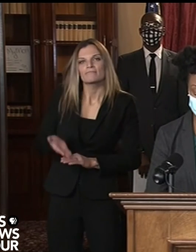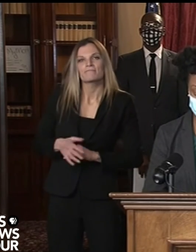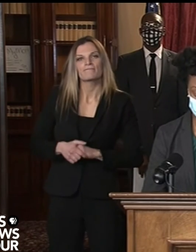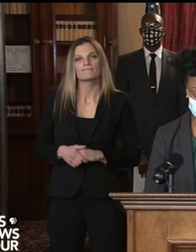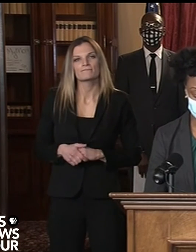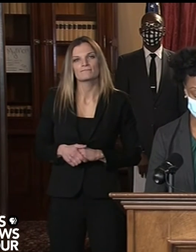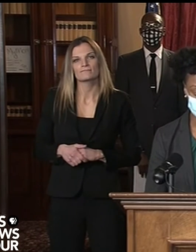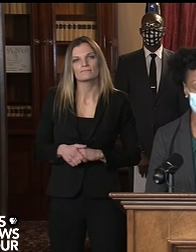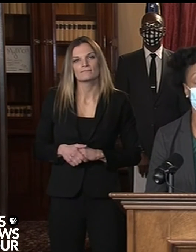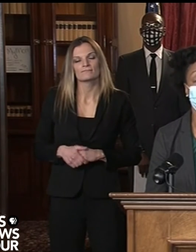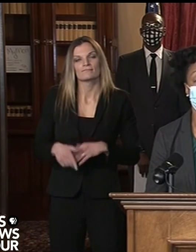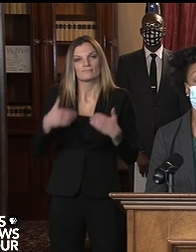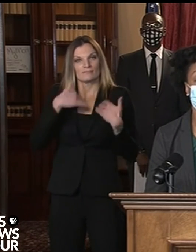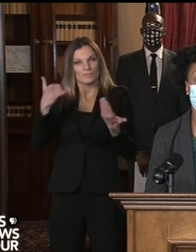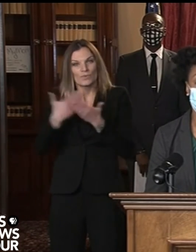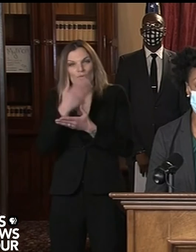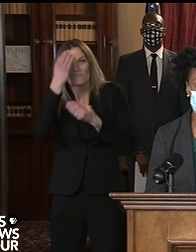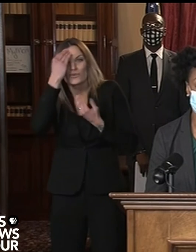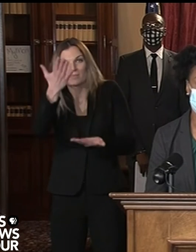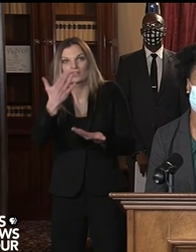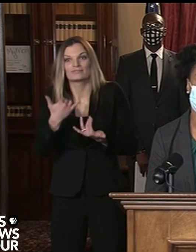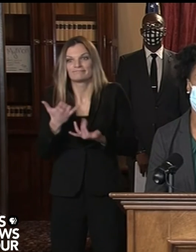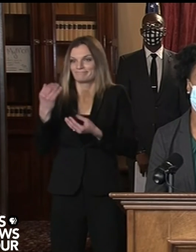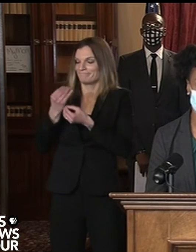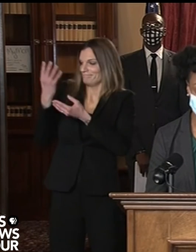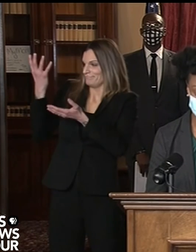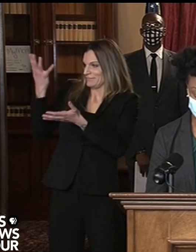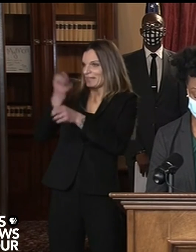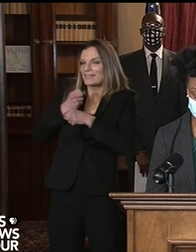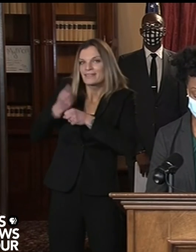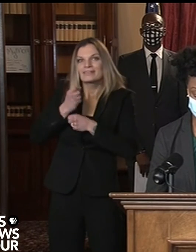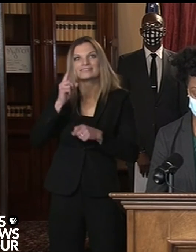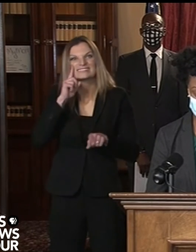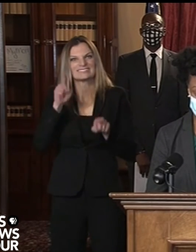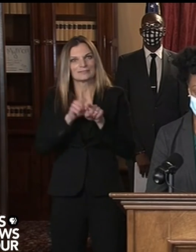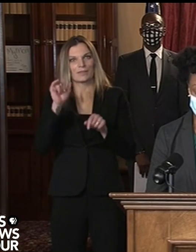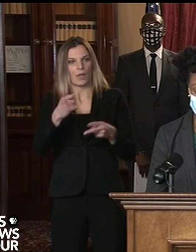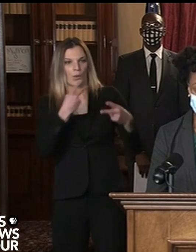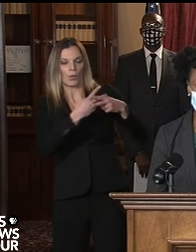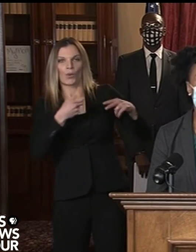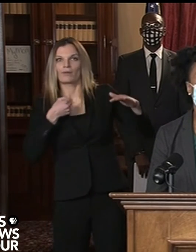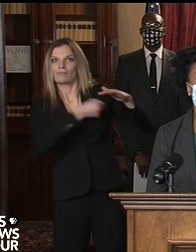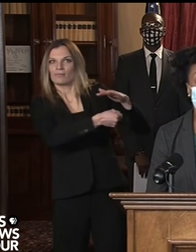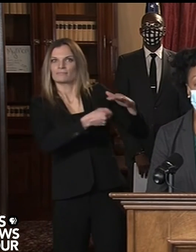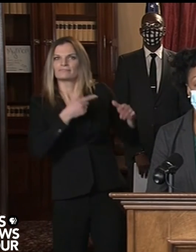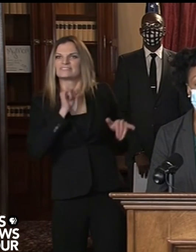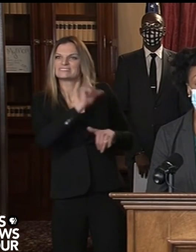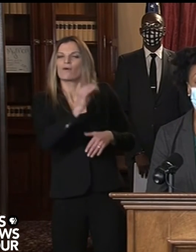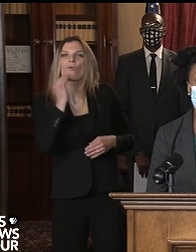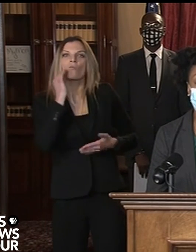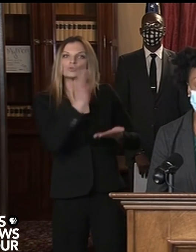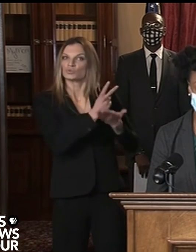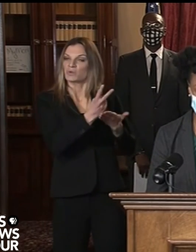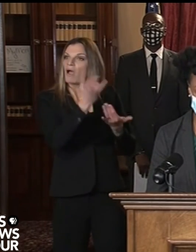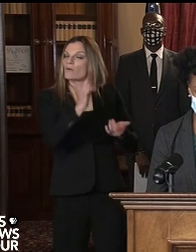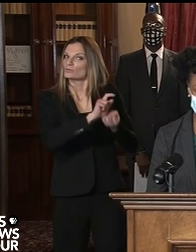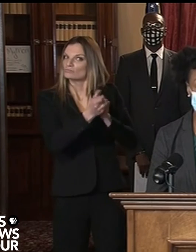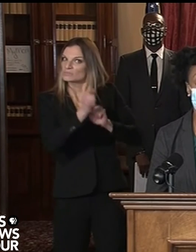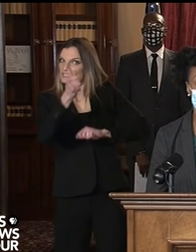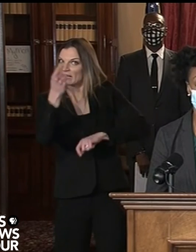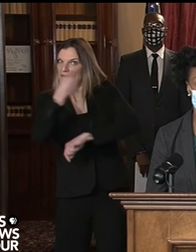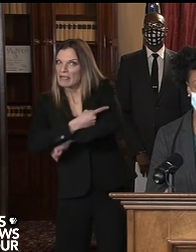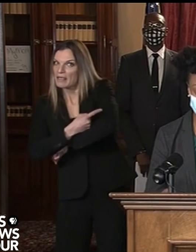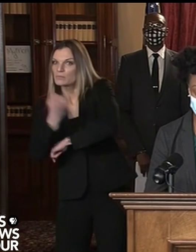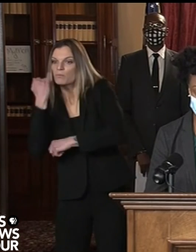coming out about being able to shorten the quarantine period in certain circumstances. We are seeing signs that the case rate